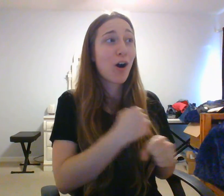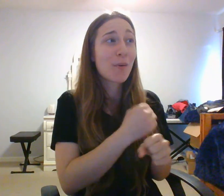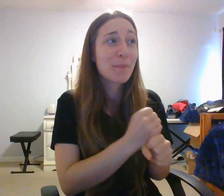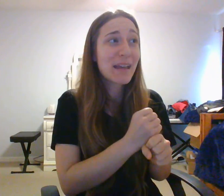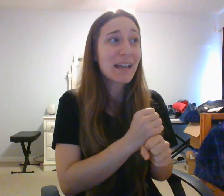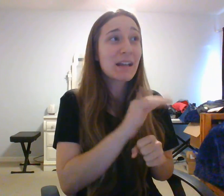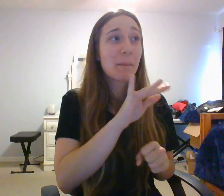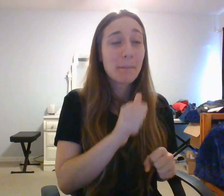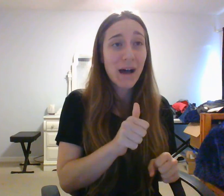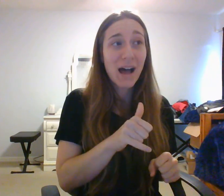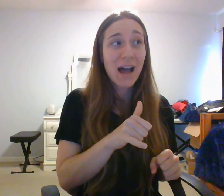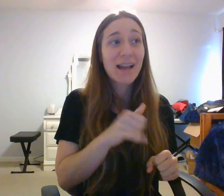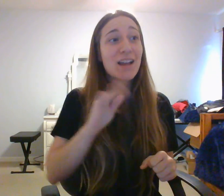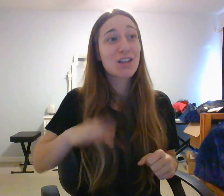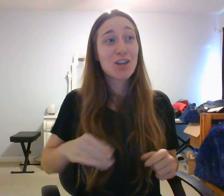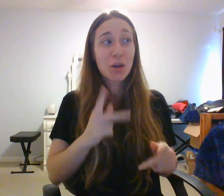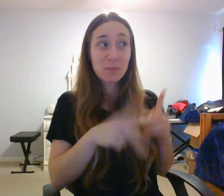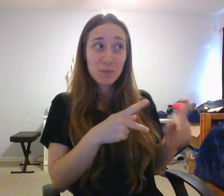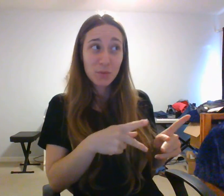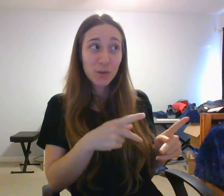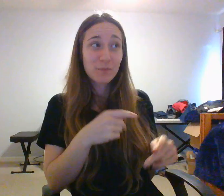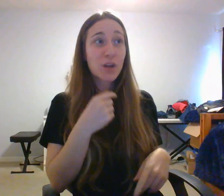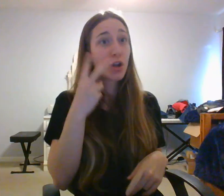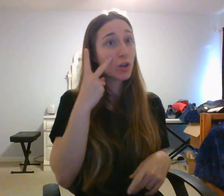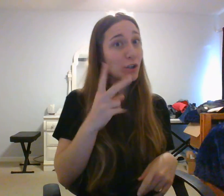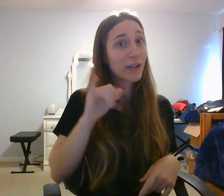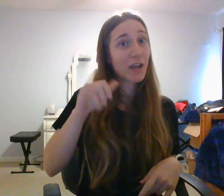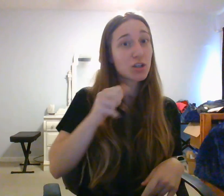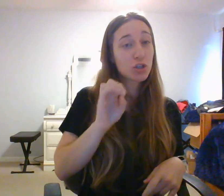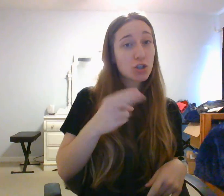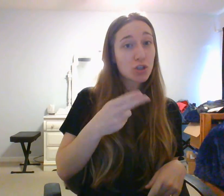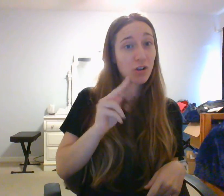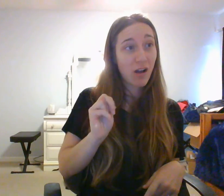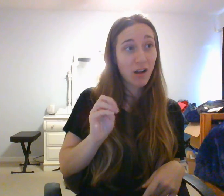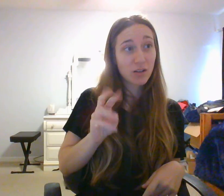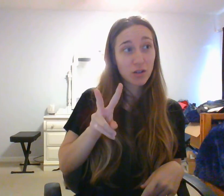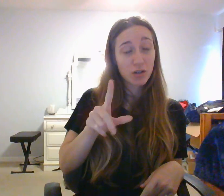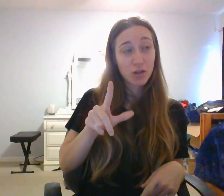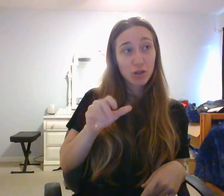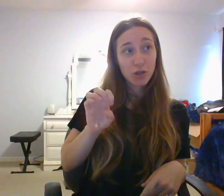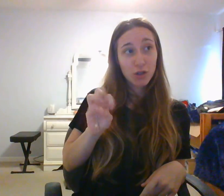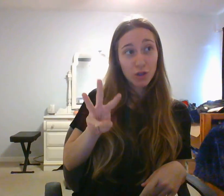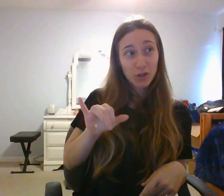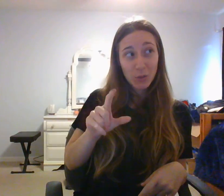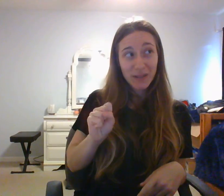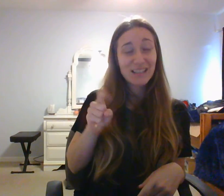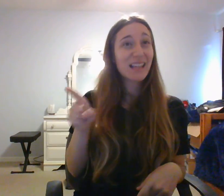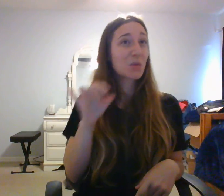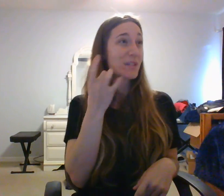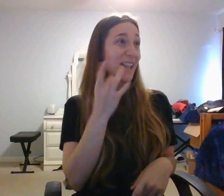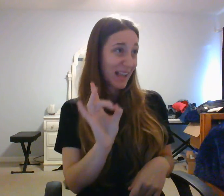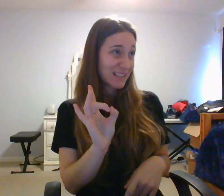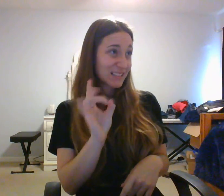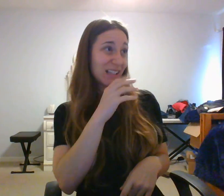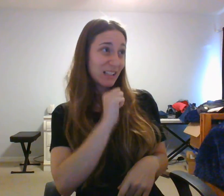And if you want to take a look at John Lewis and where he was 18. You take a look at Julian